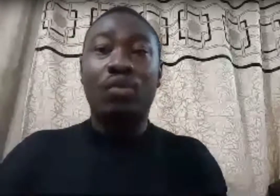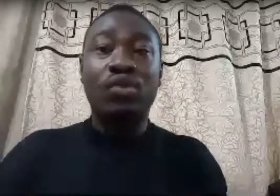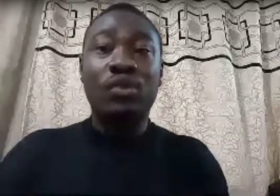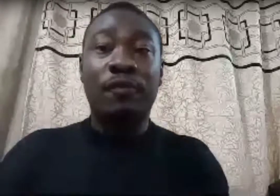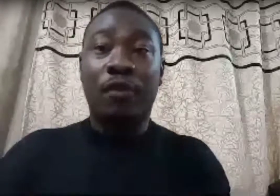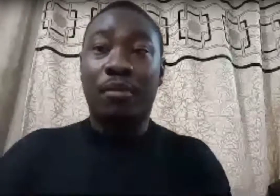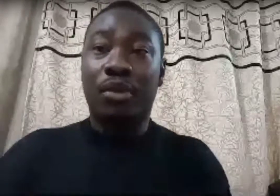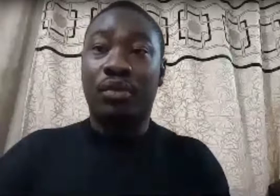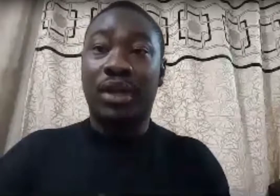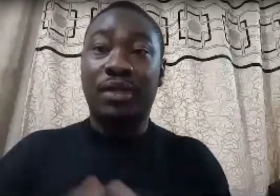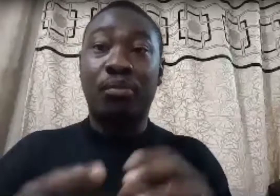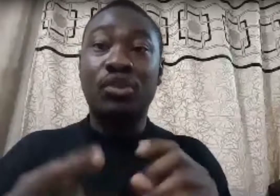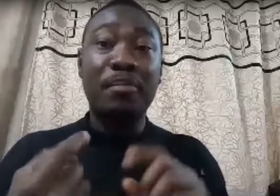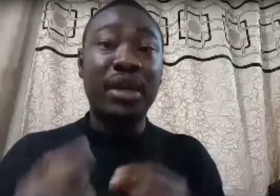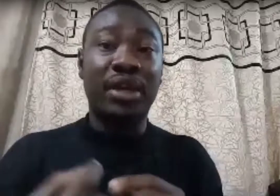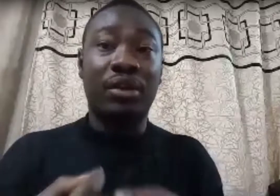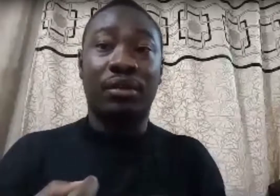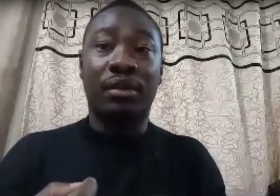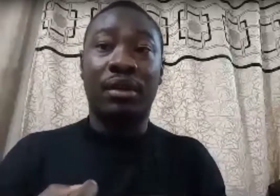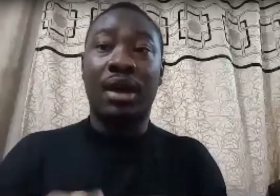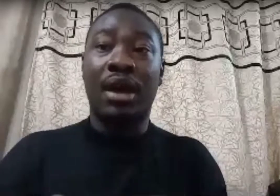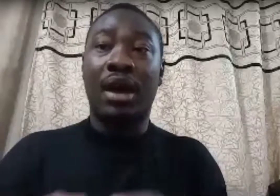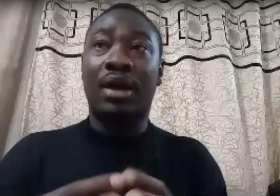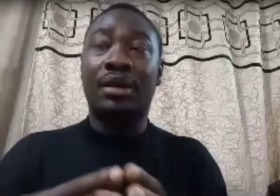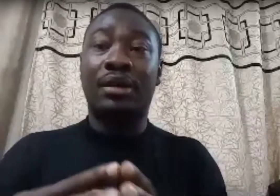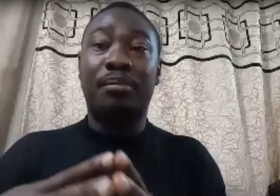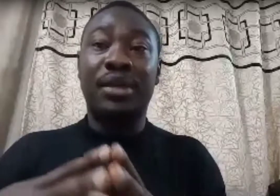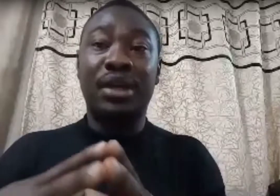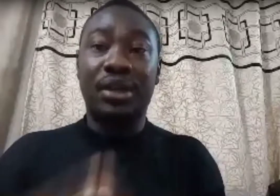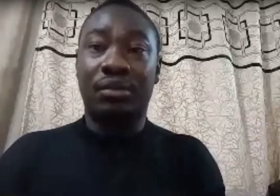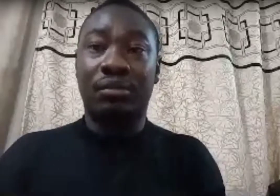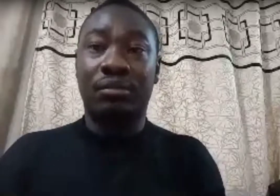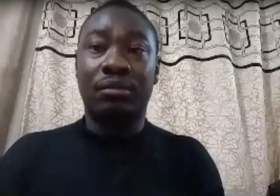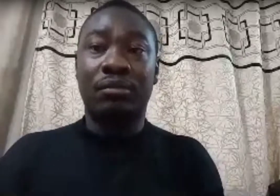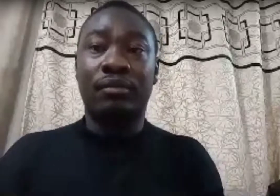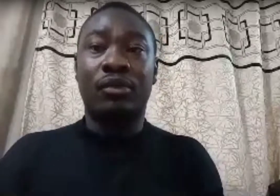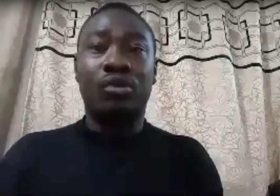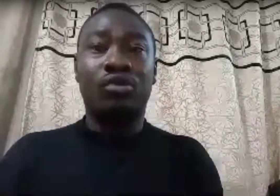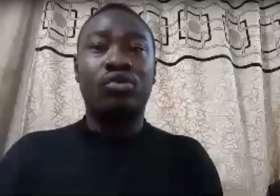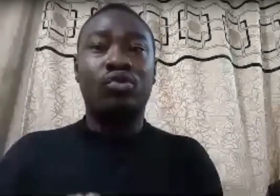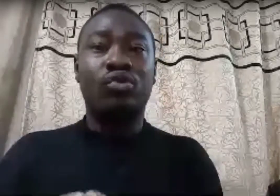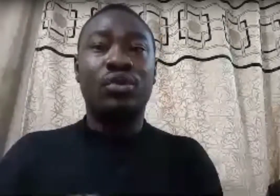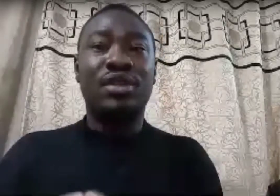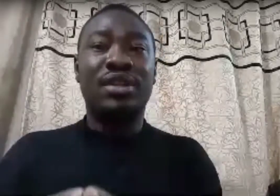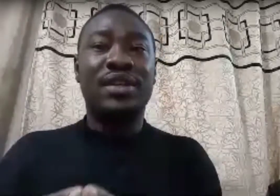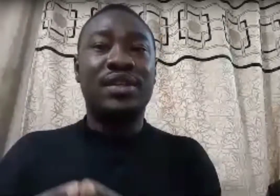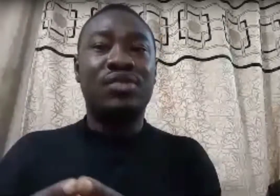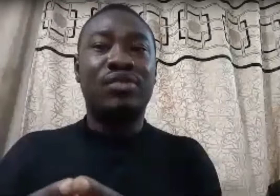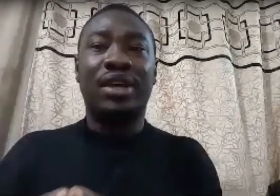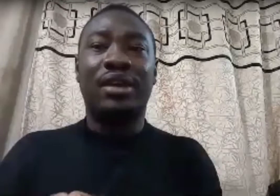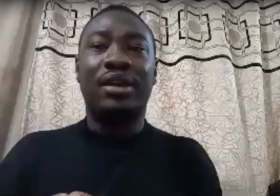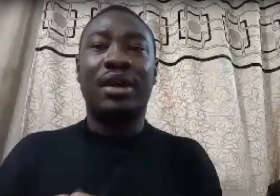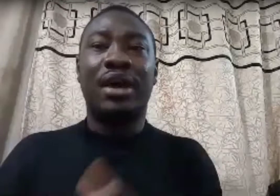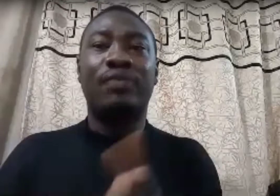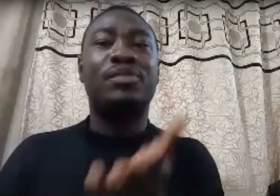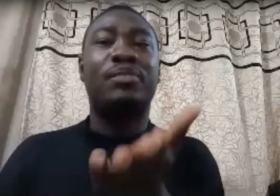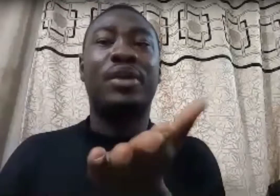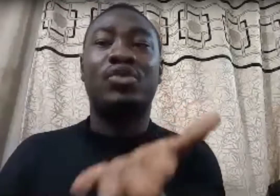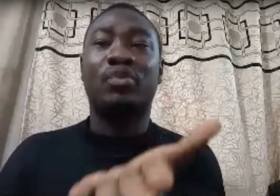and the billion, you do not necessarily have to spread out your palms and hit it. You can